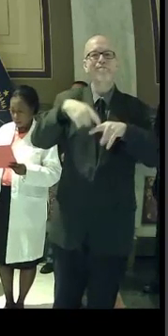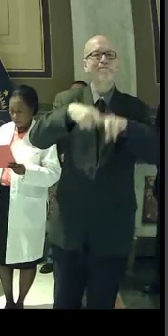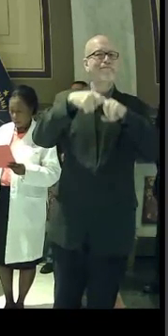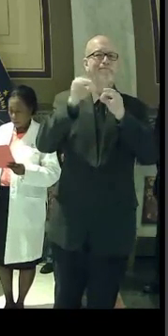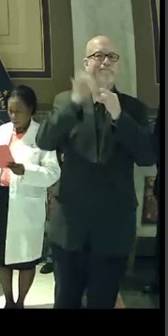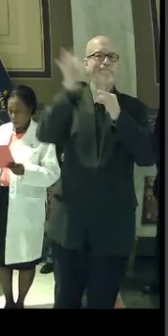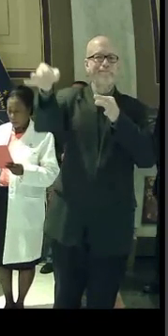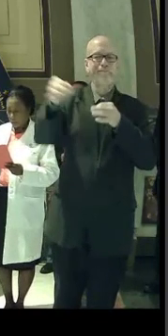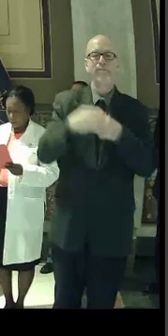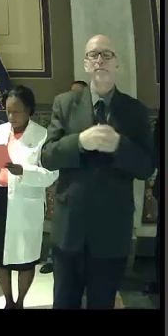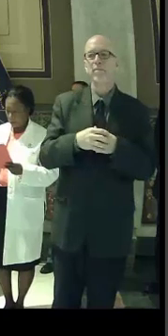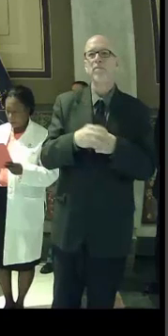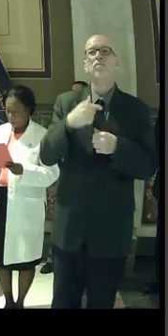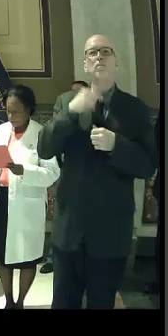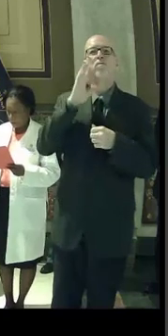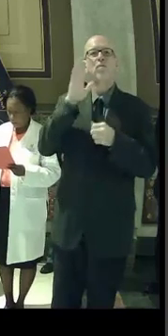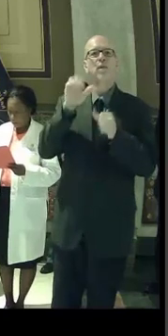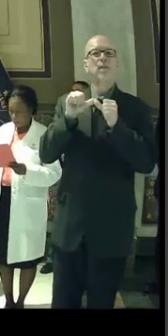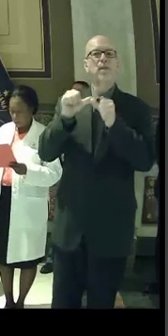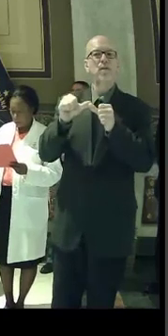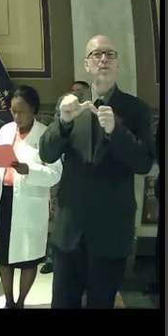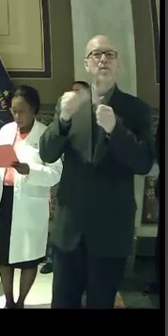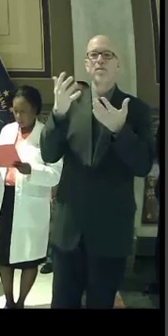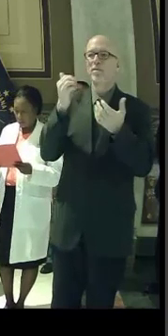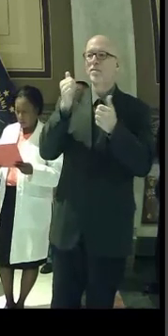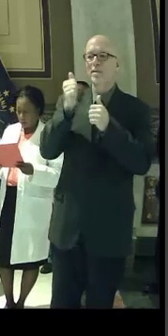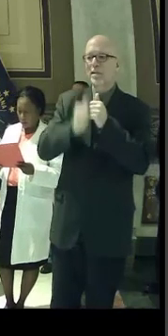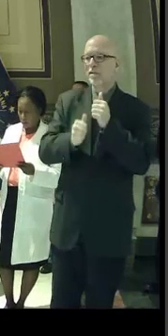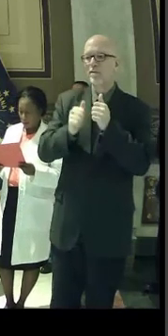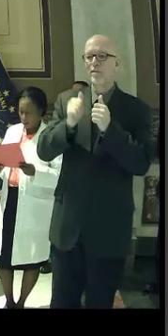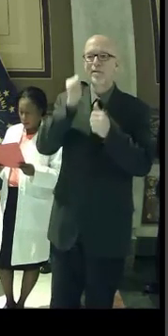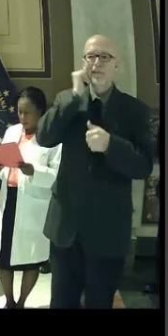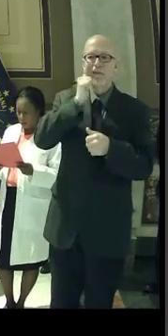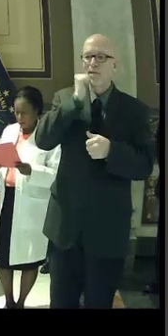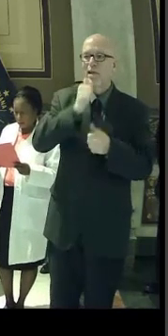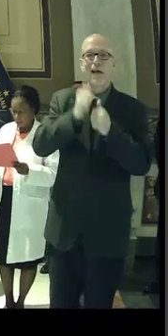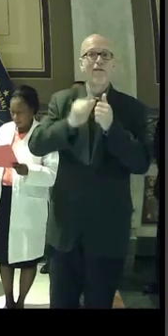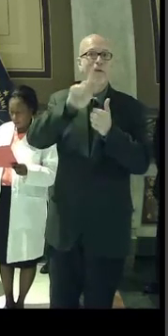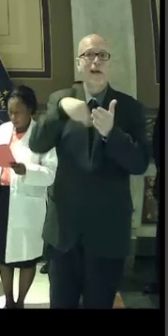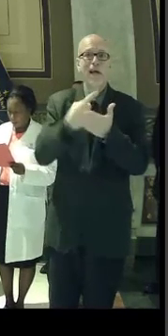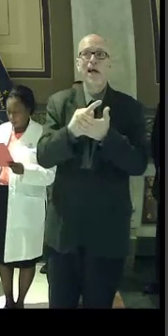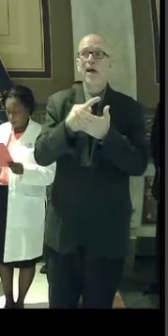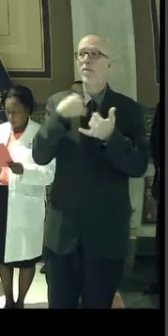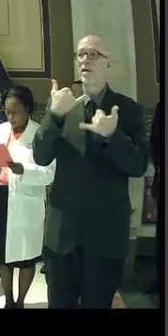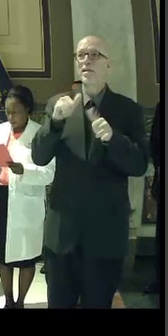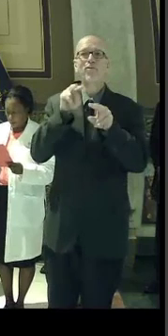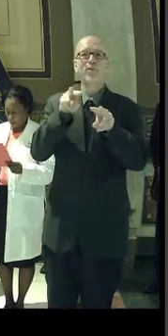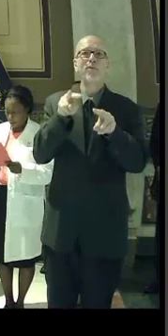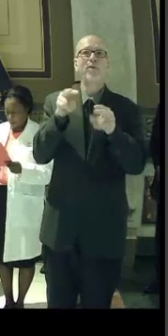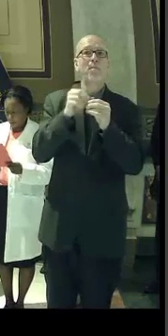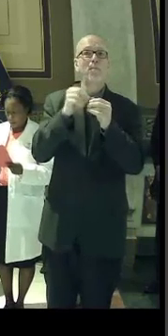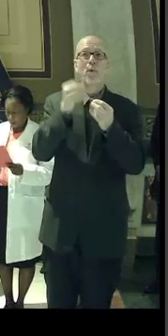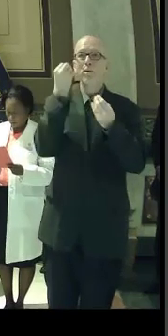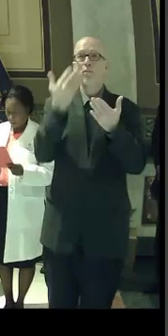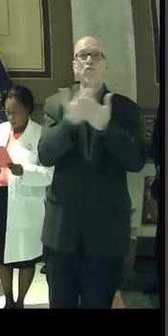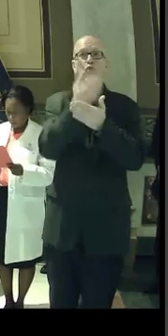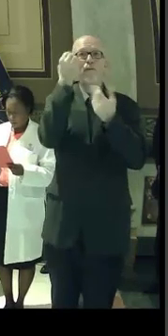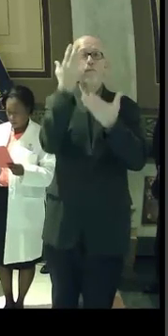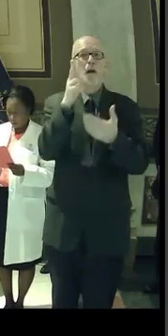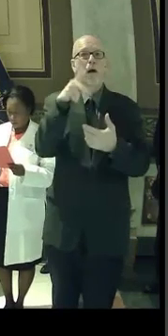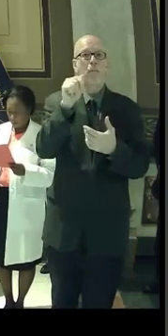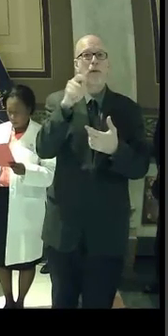And we will continue on an hourly and daily basis, look for updates on how to